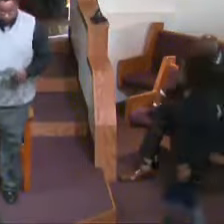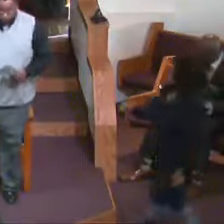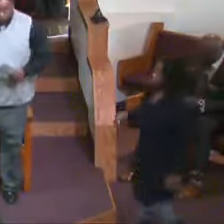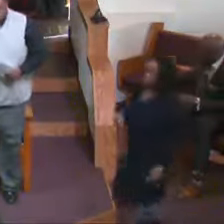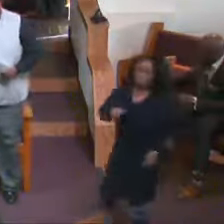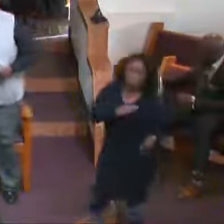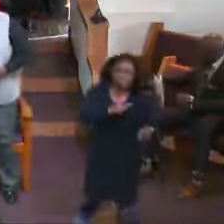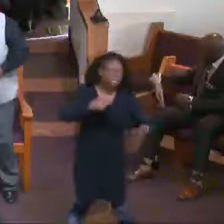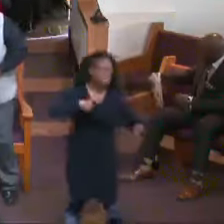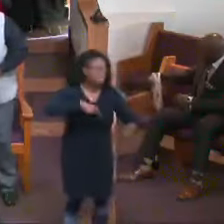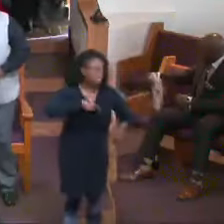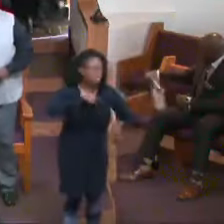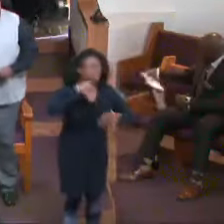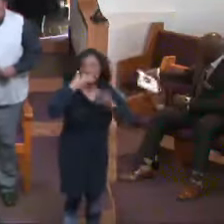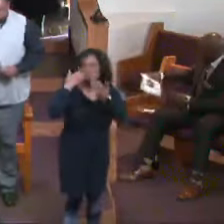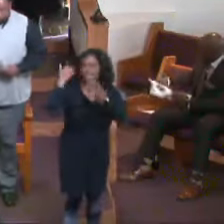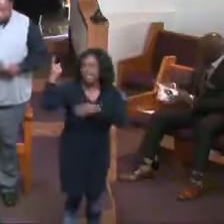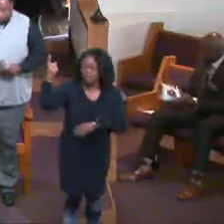Lord, we thank you